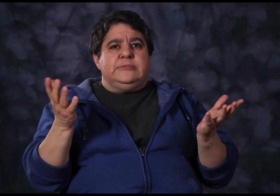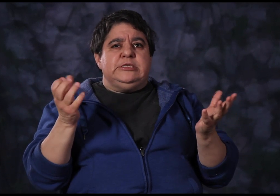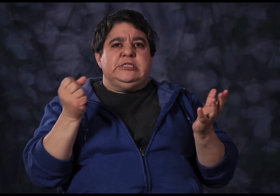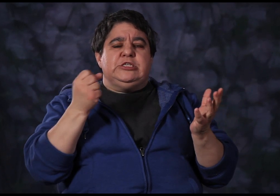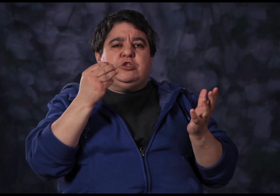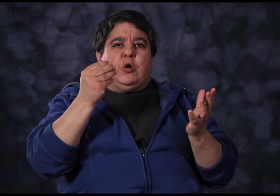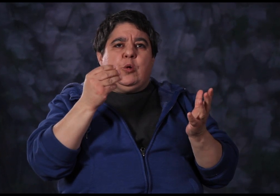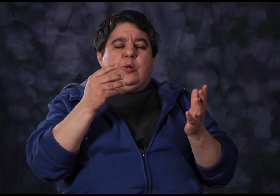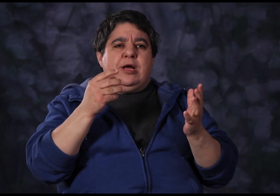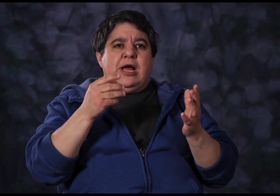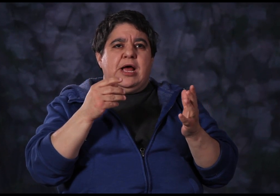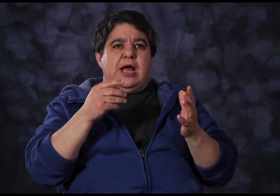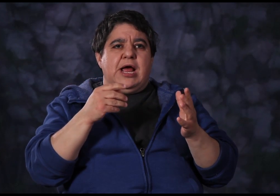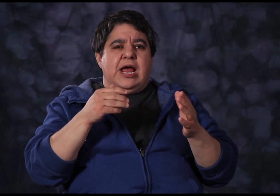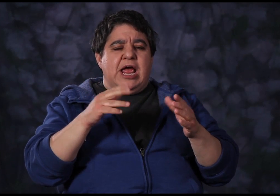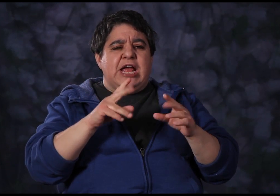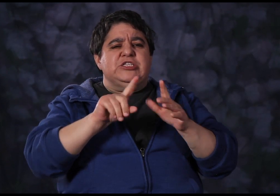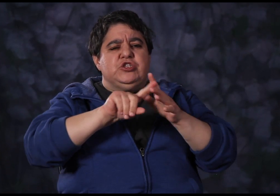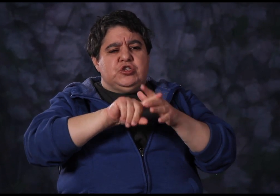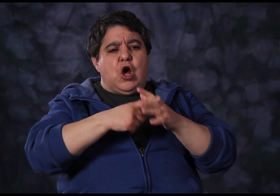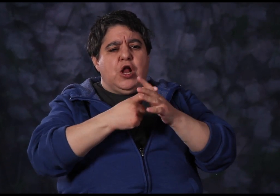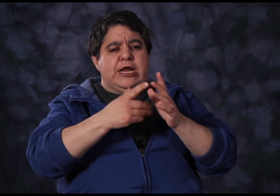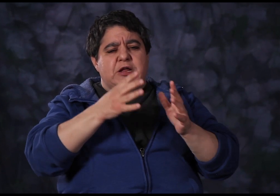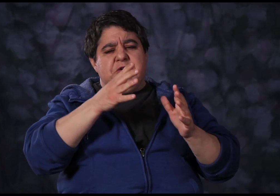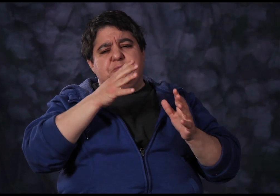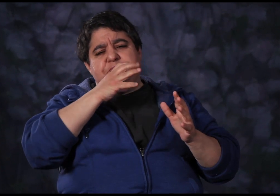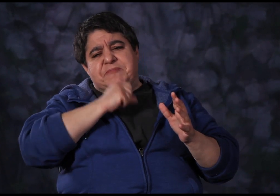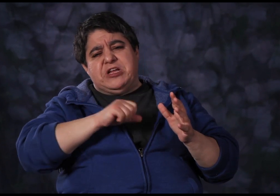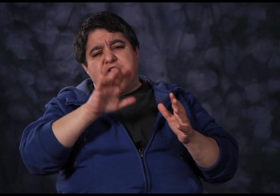I believe this started when I was around 10.